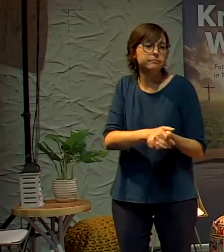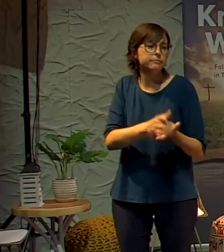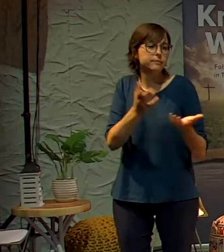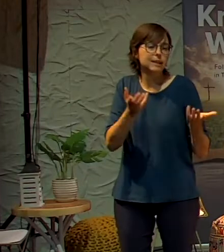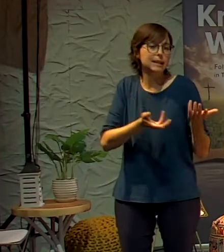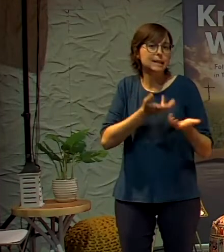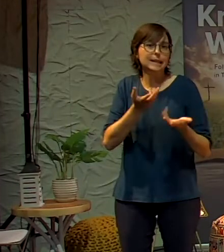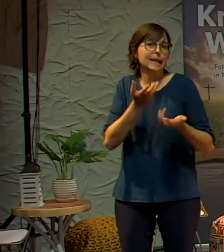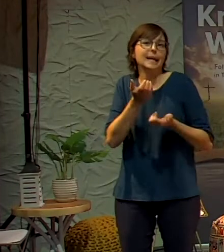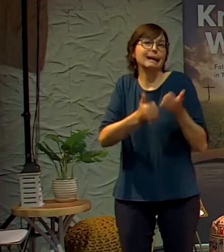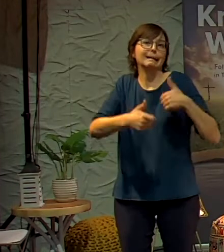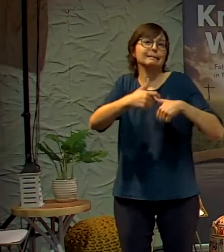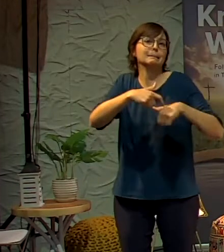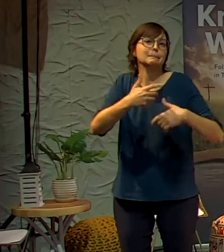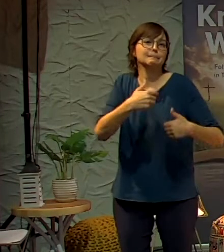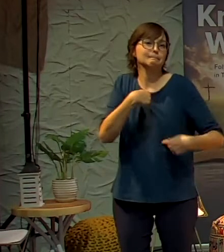any period of time,